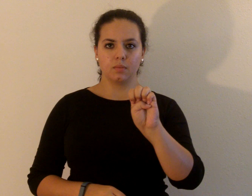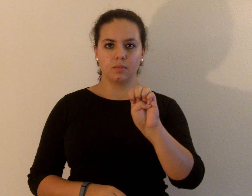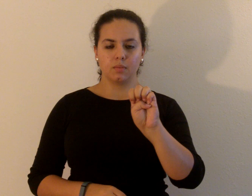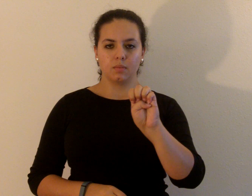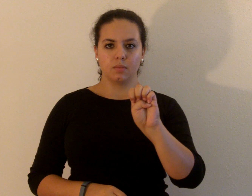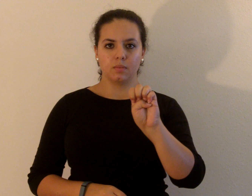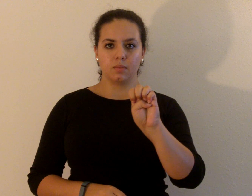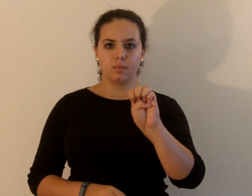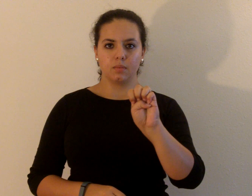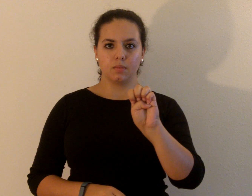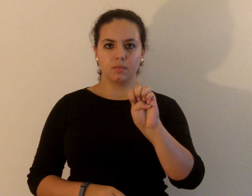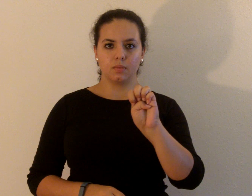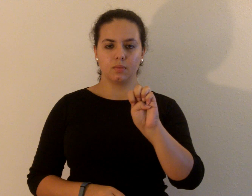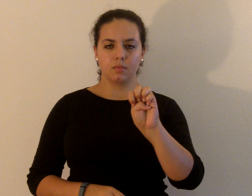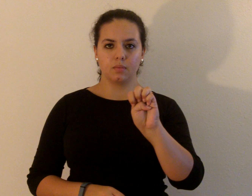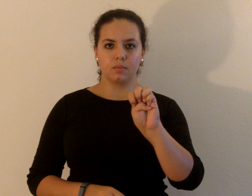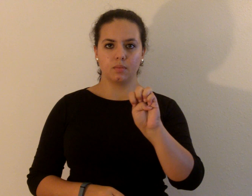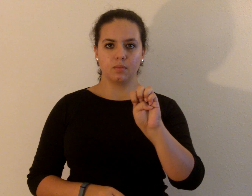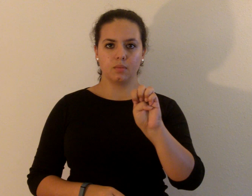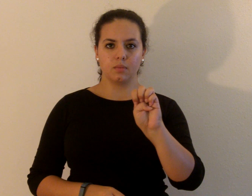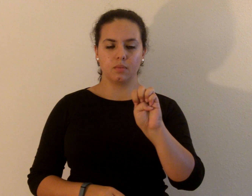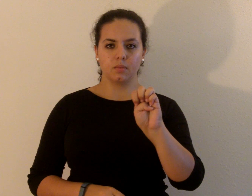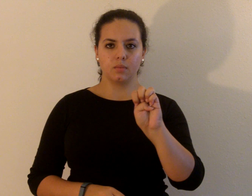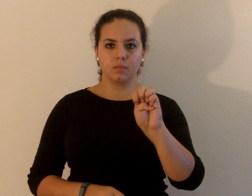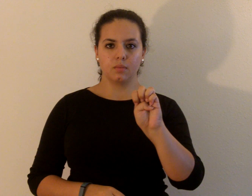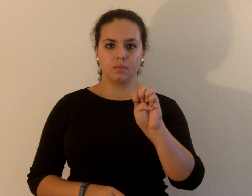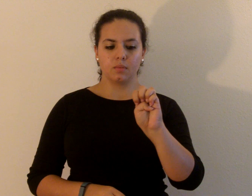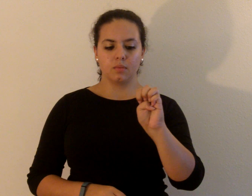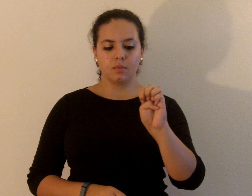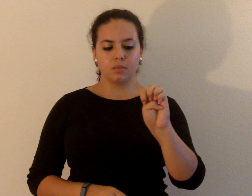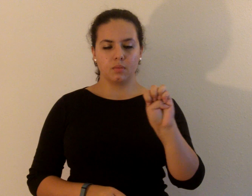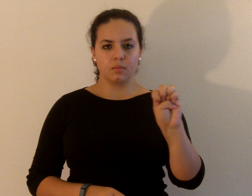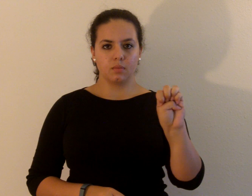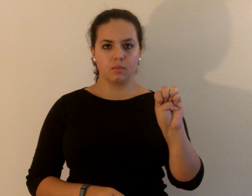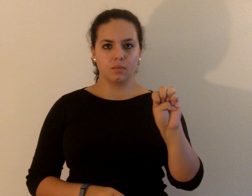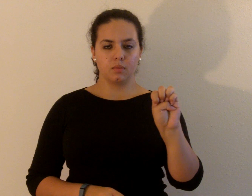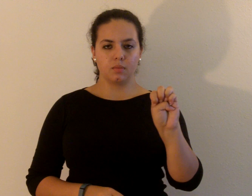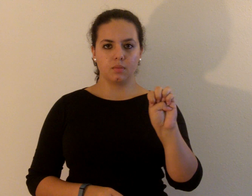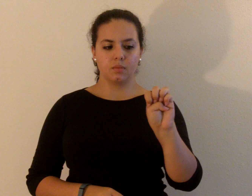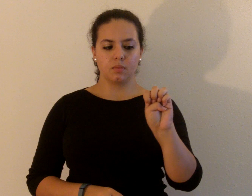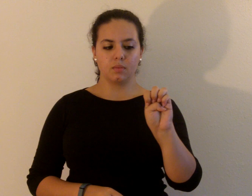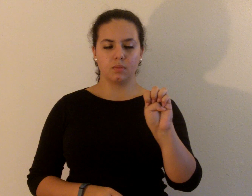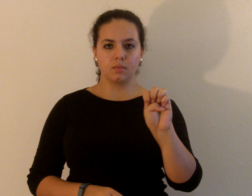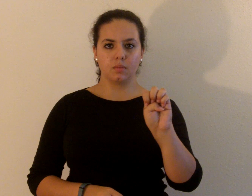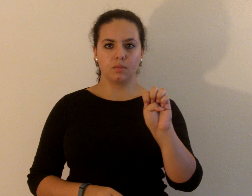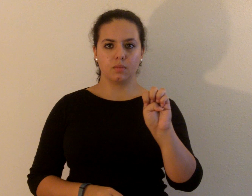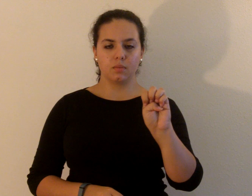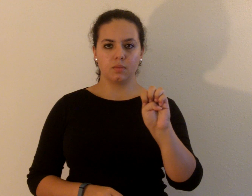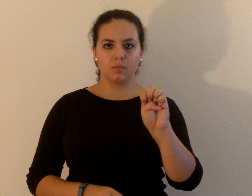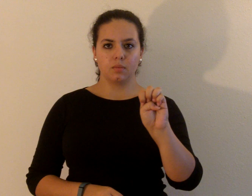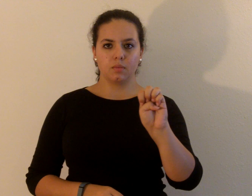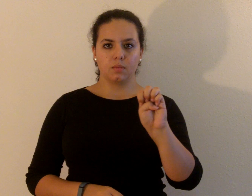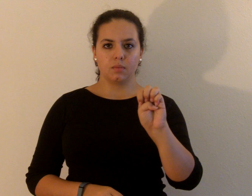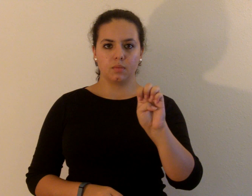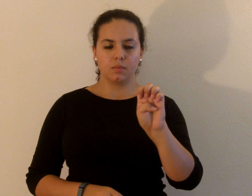See how the tips of her fingers touch the side of the thumb. That's a closed E. Some people do the open